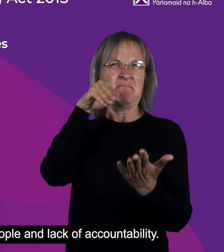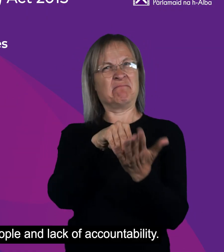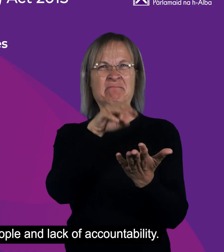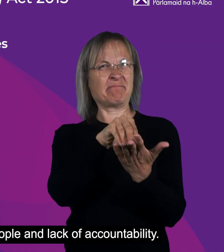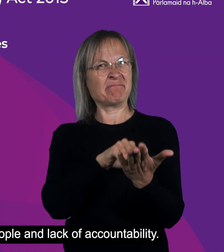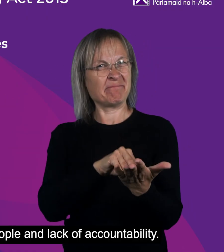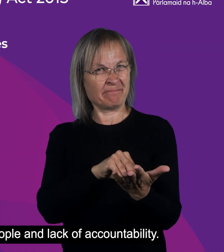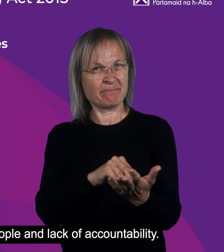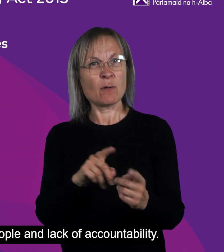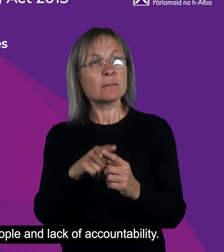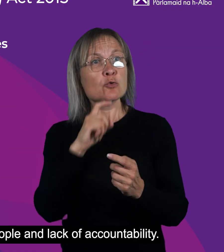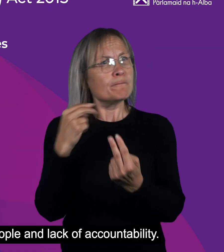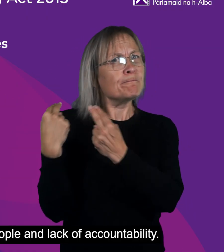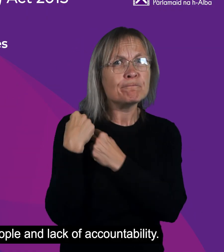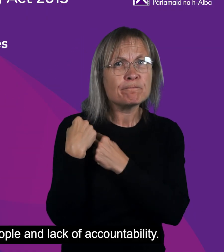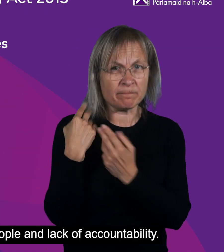lack of accountability.